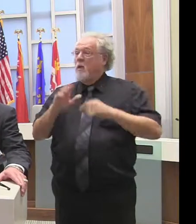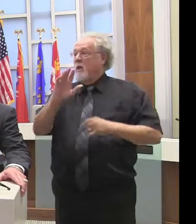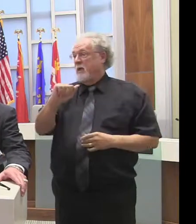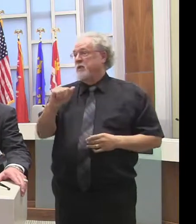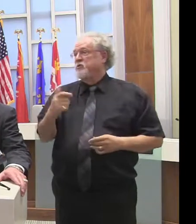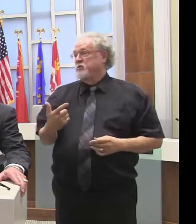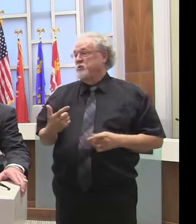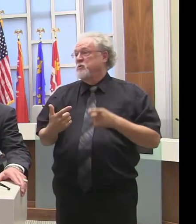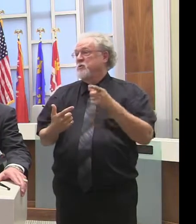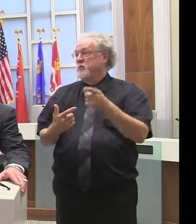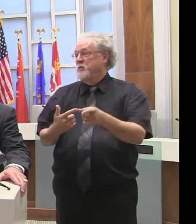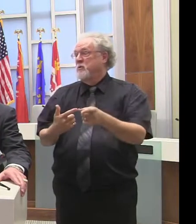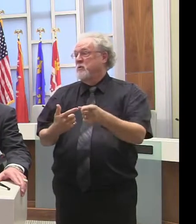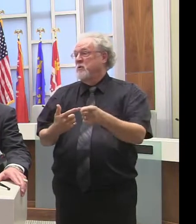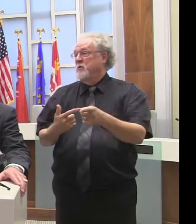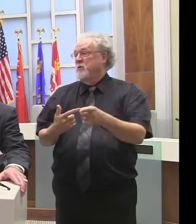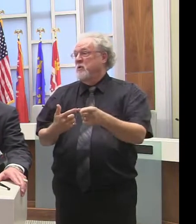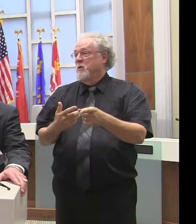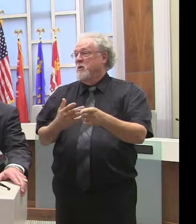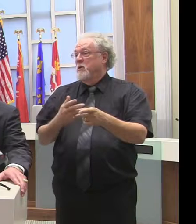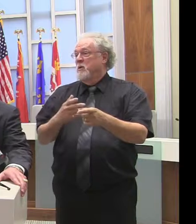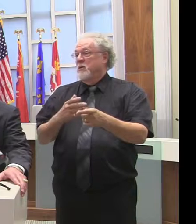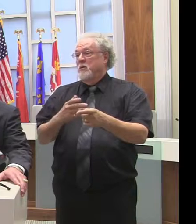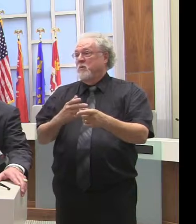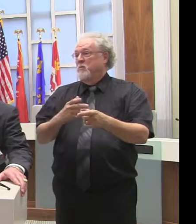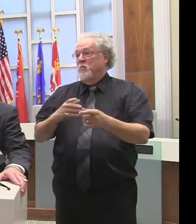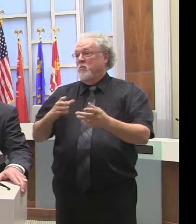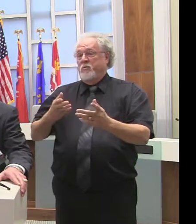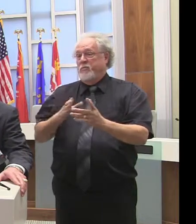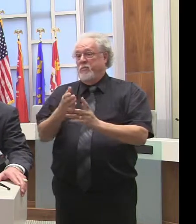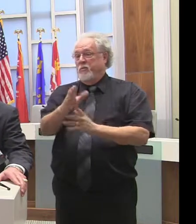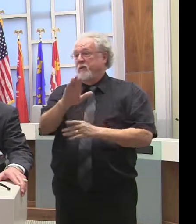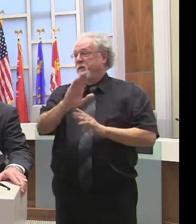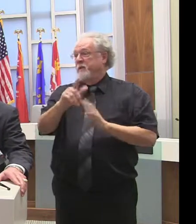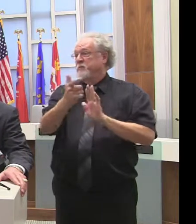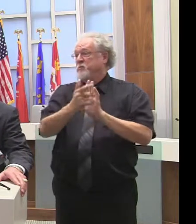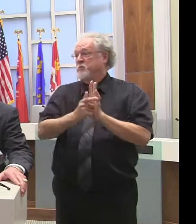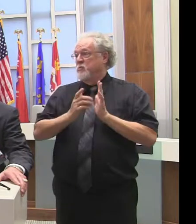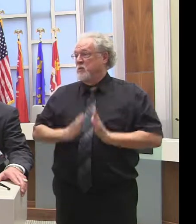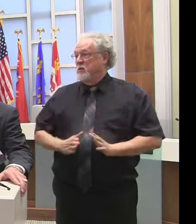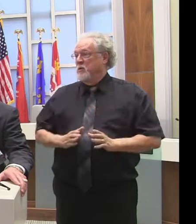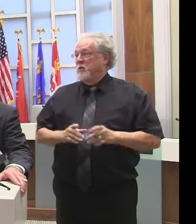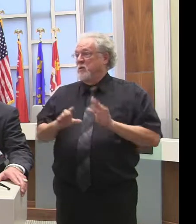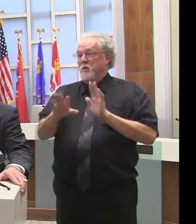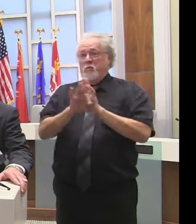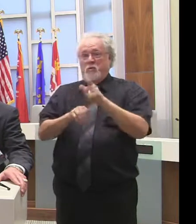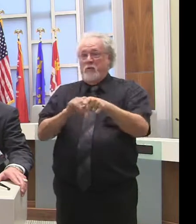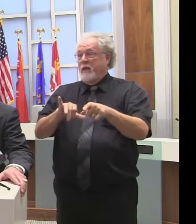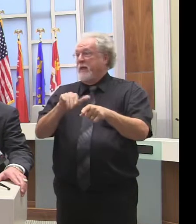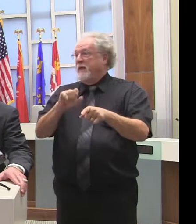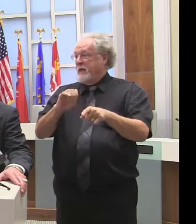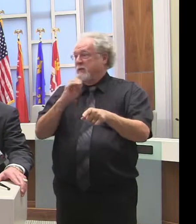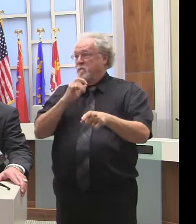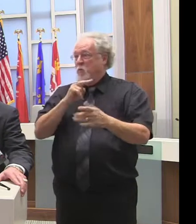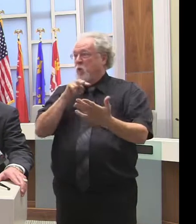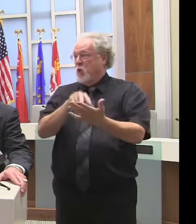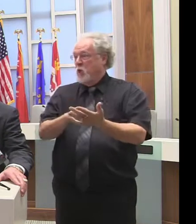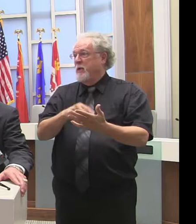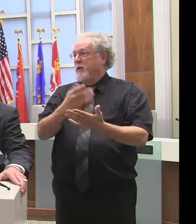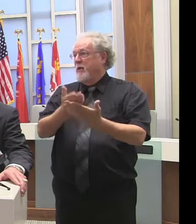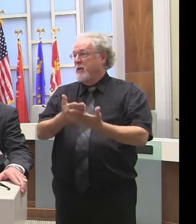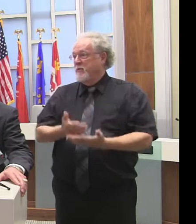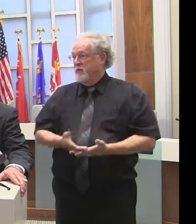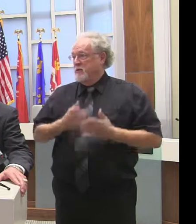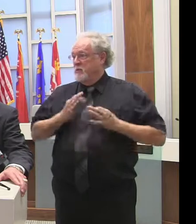Attorney General and acting through whatever prosecutor he appoints to the case will take a good look at the evidence